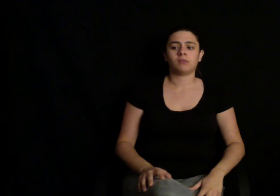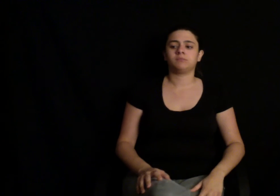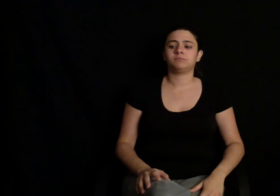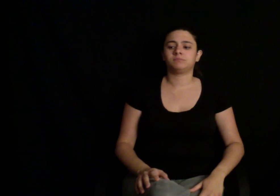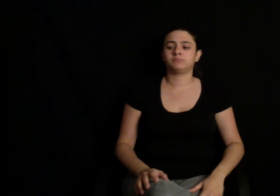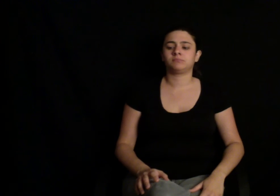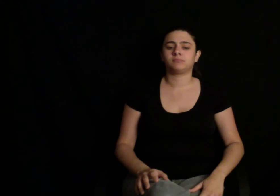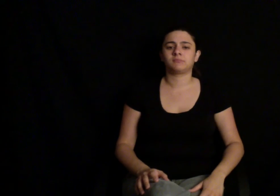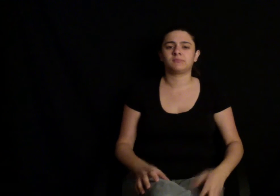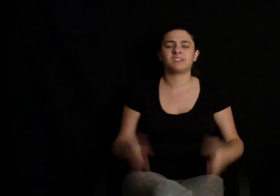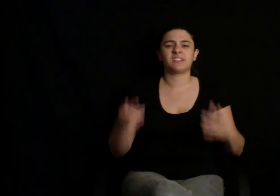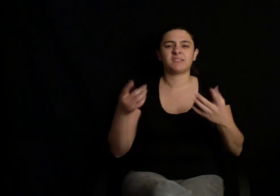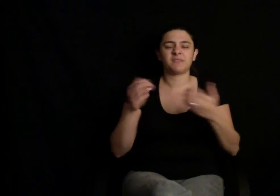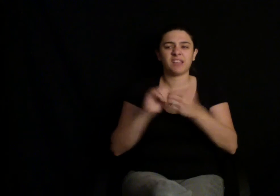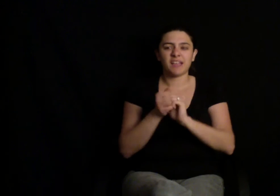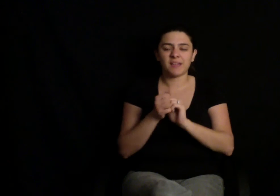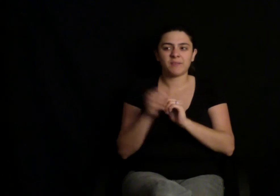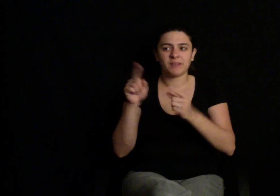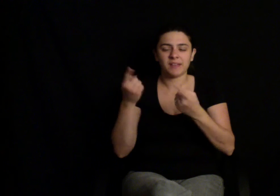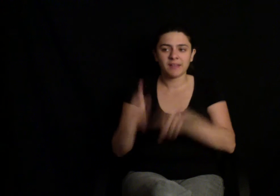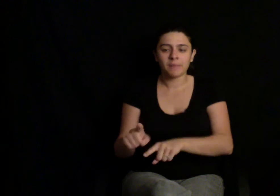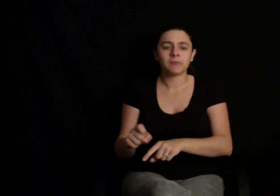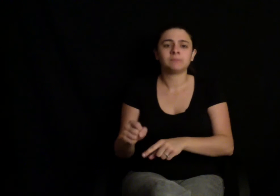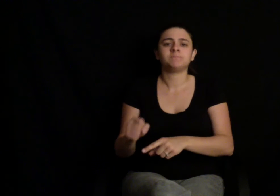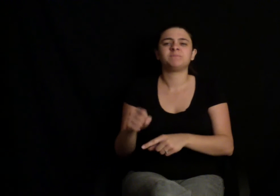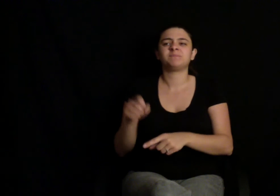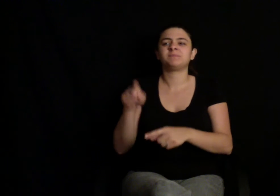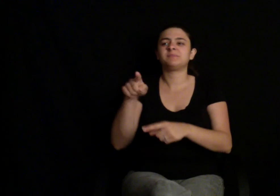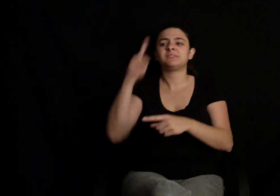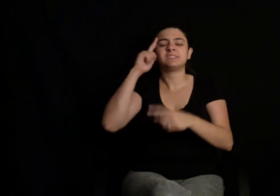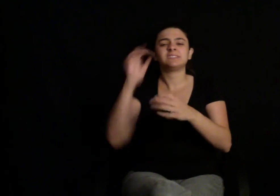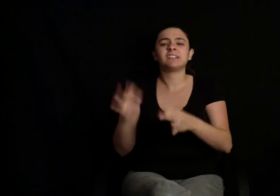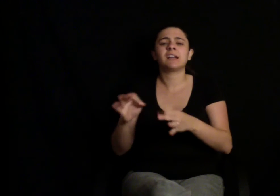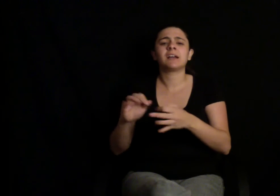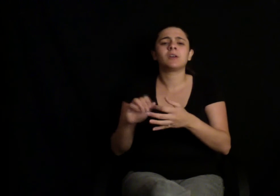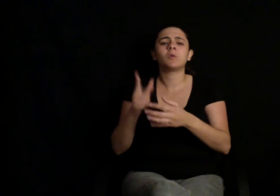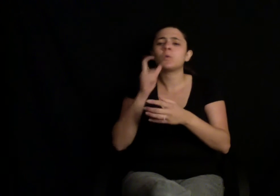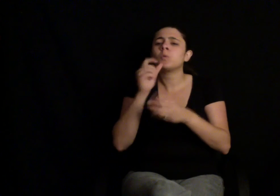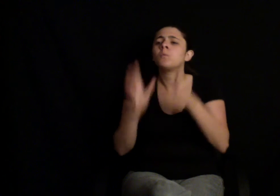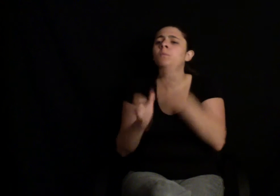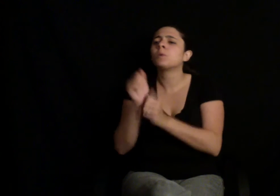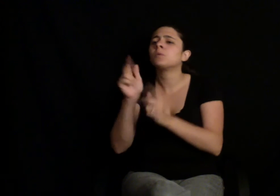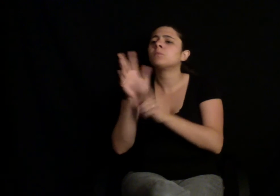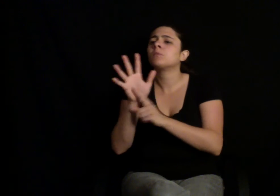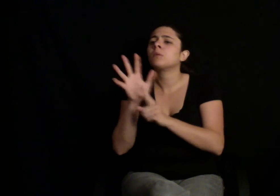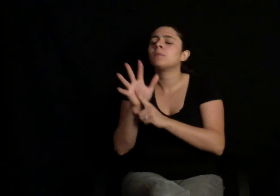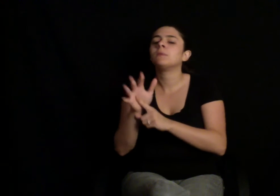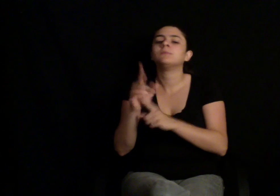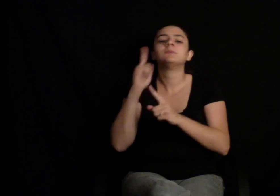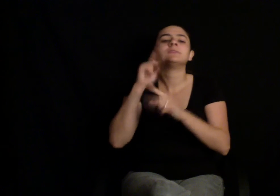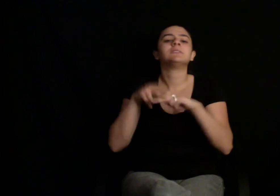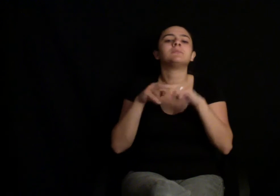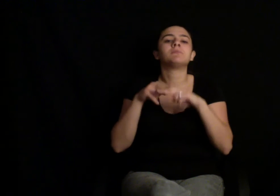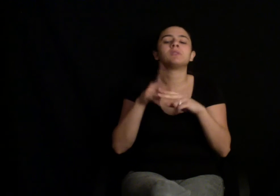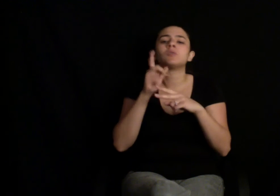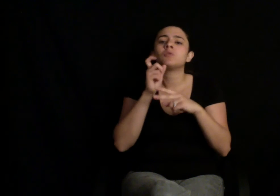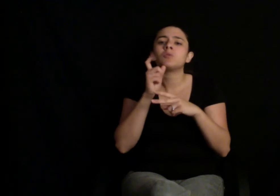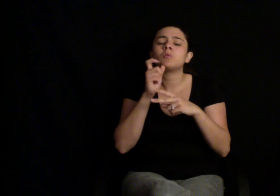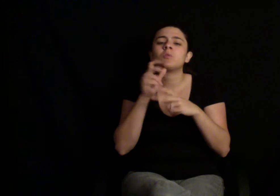your page, like unique IP addresses or page hits itself. And I was ranked number 5, and it was Tom Cruise as